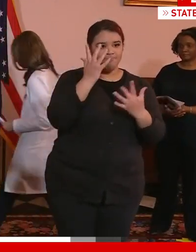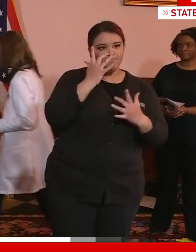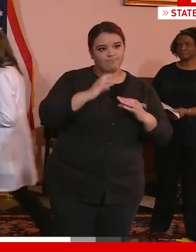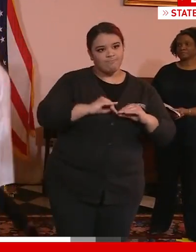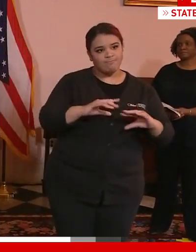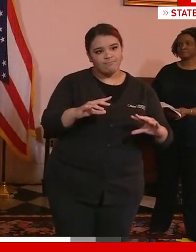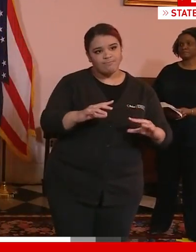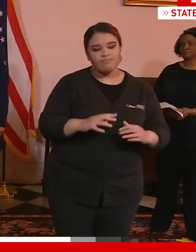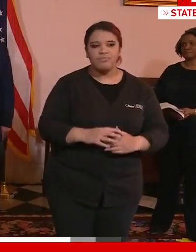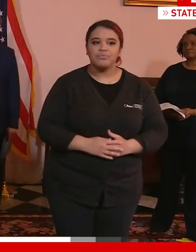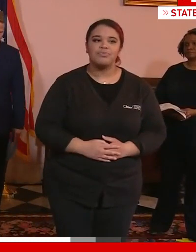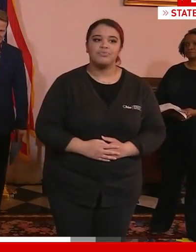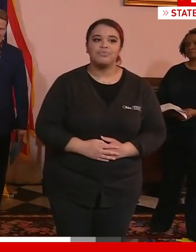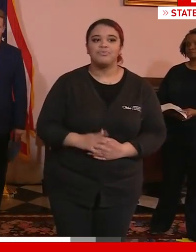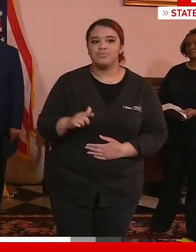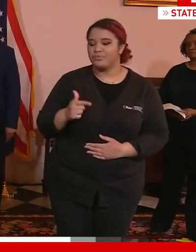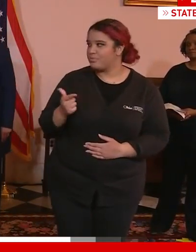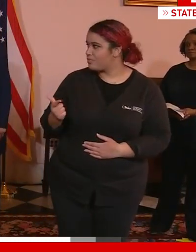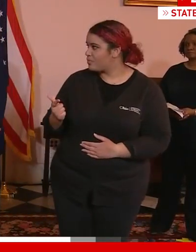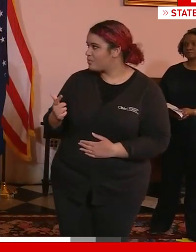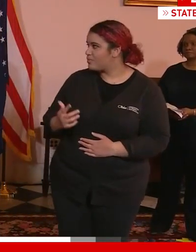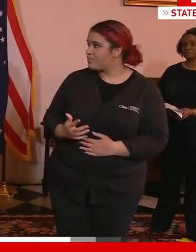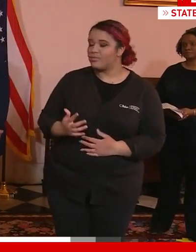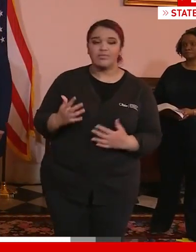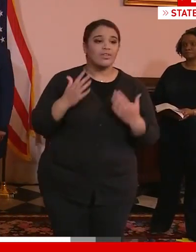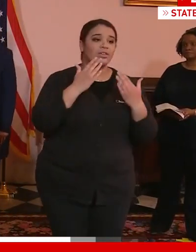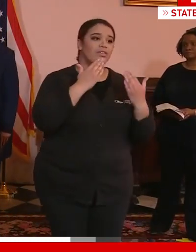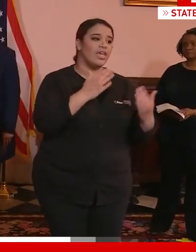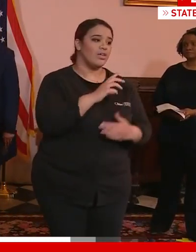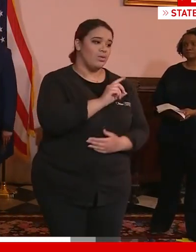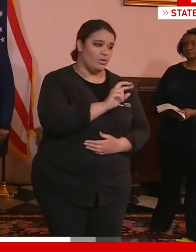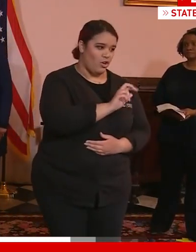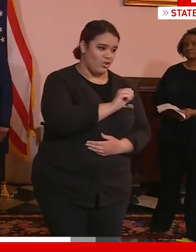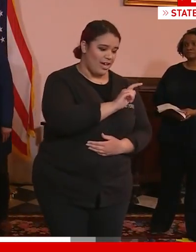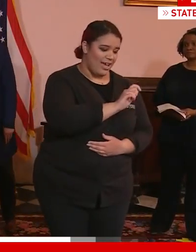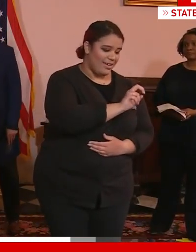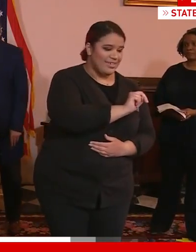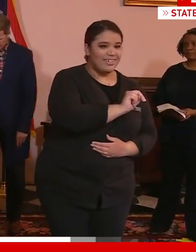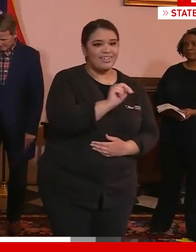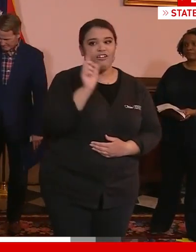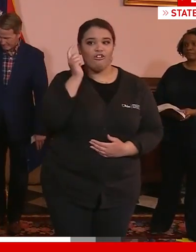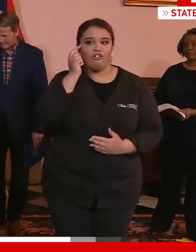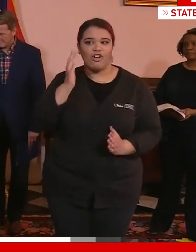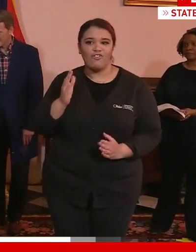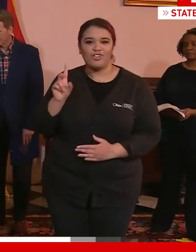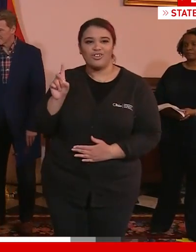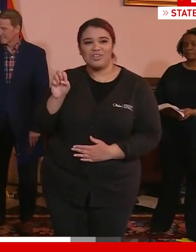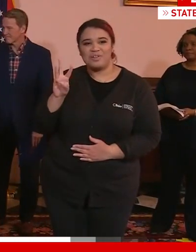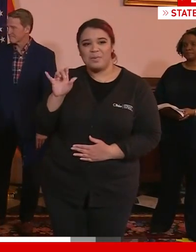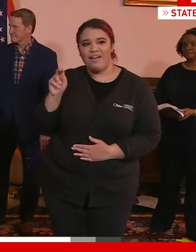Thank you, Dr. Atkin and Governor DeWine. You know, my office is right across the street.